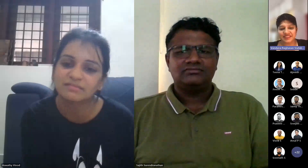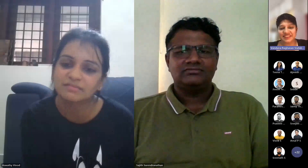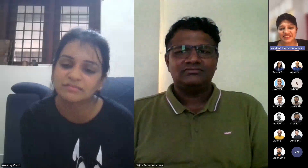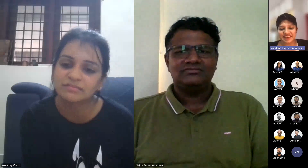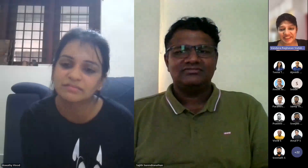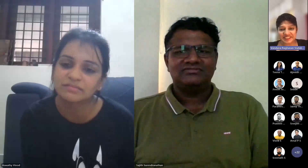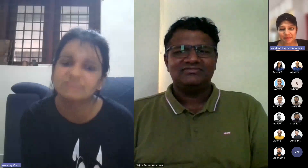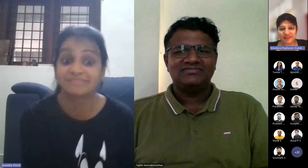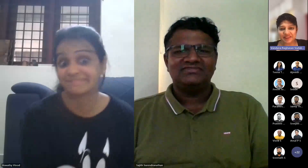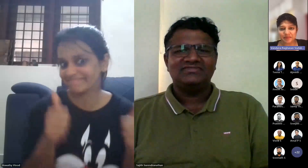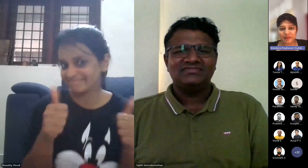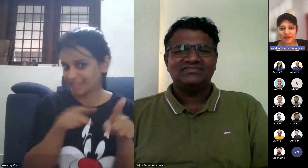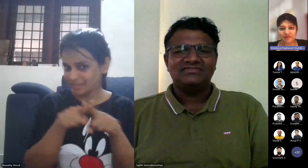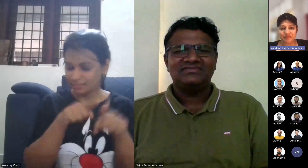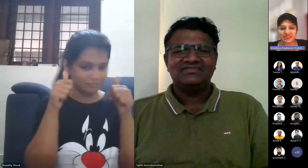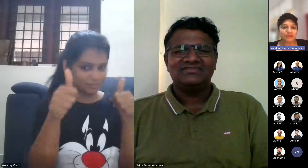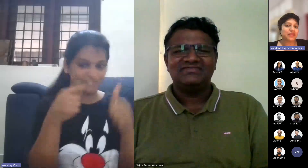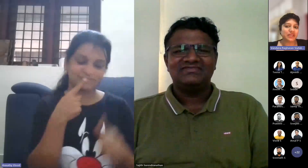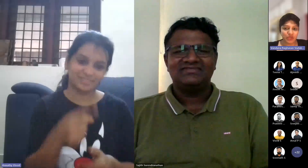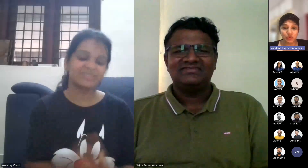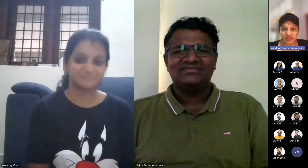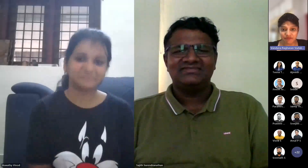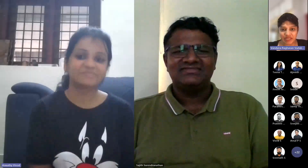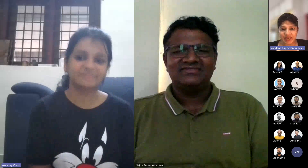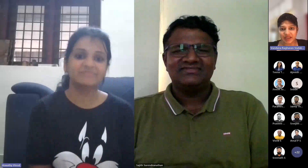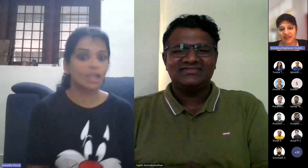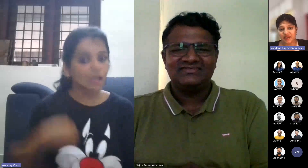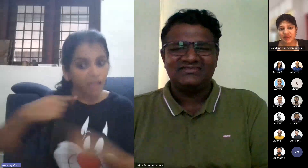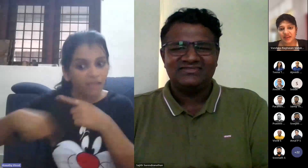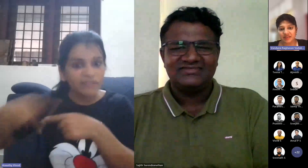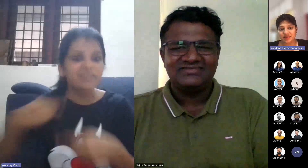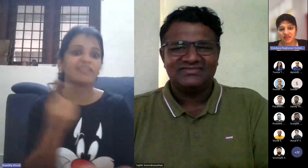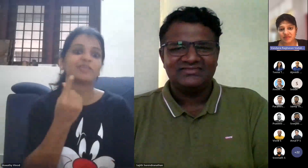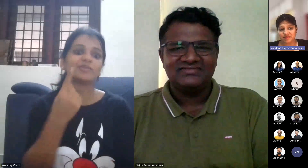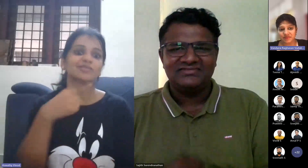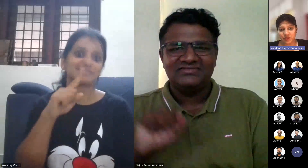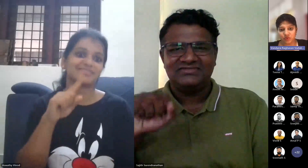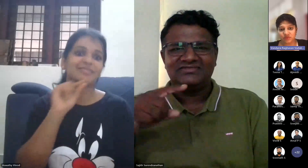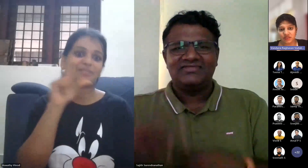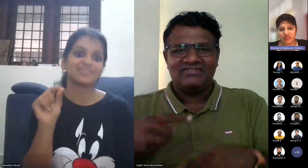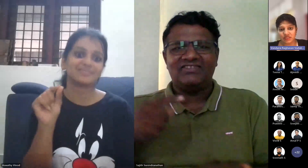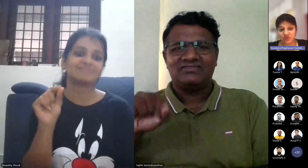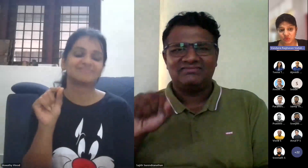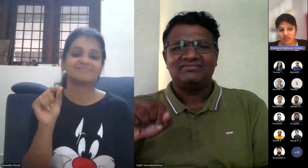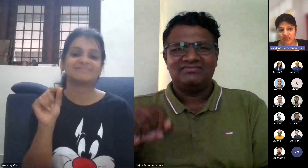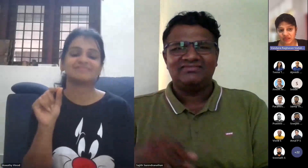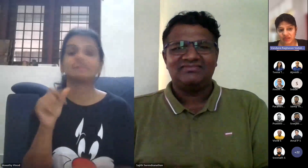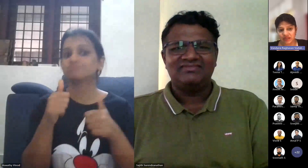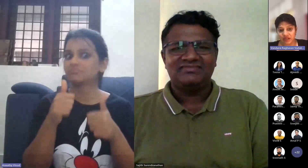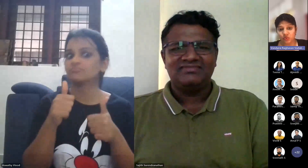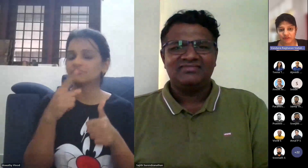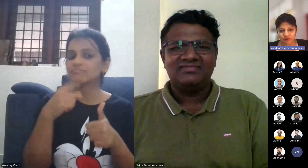And I think that's a great example. I mean, that's something that we use every day, and it's nice to know that